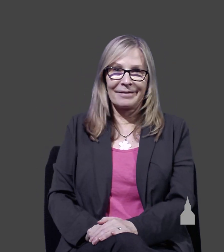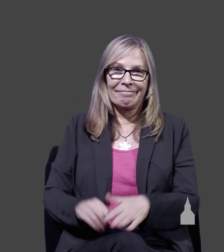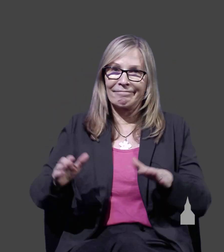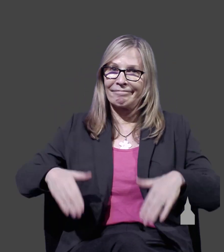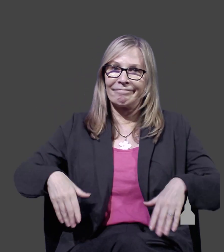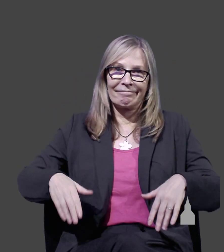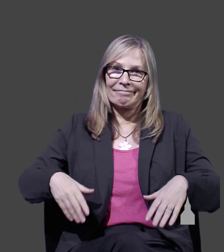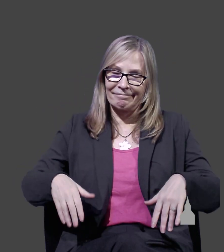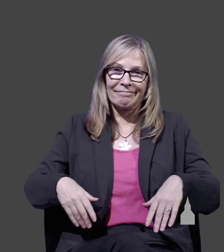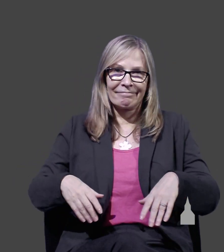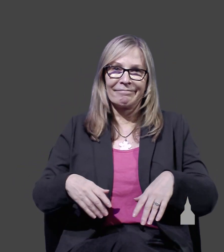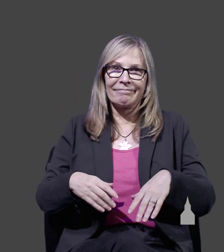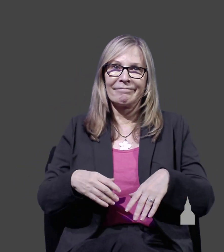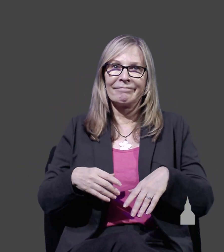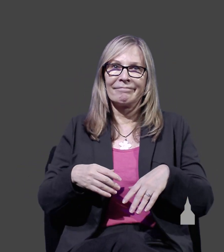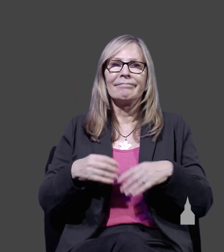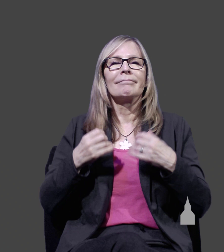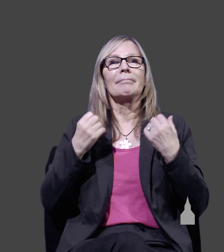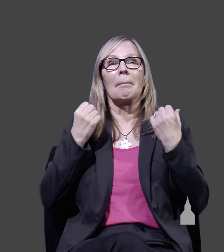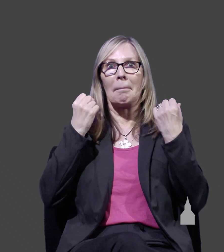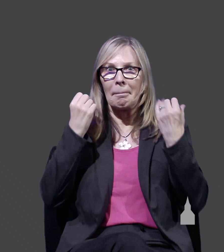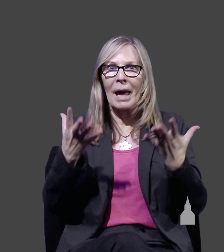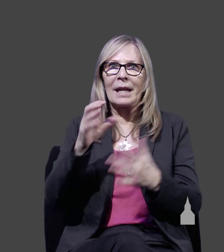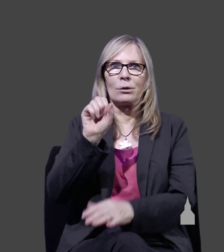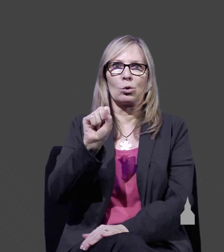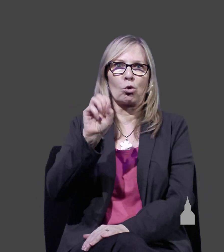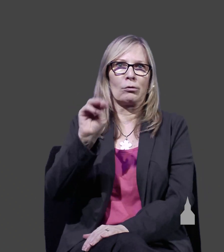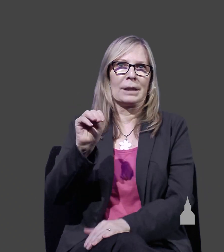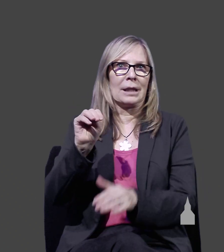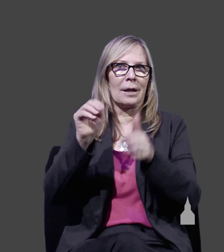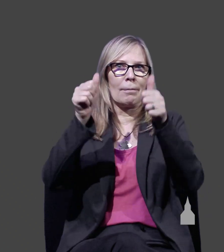And in our day and age, there's a lot of posts on social media that are that way.